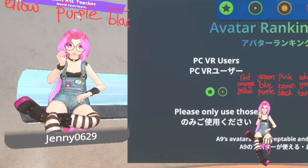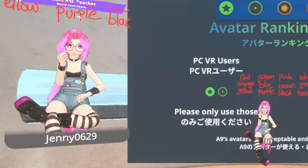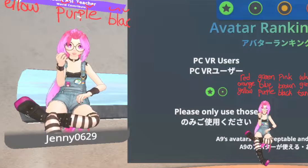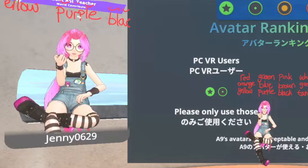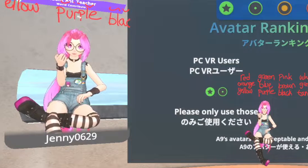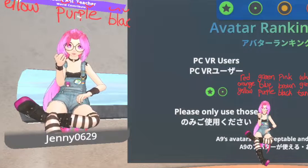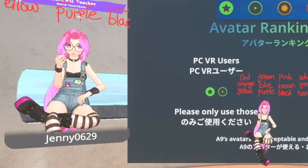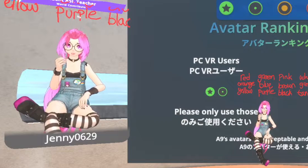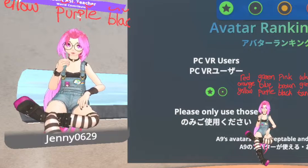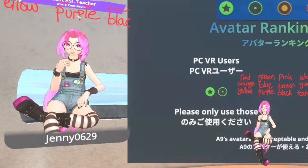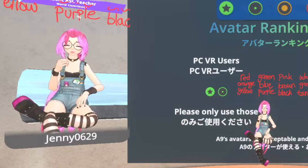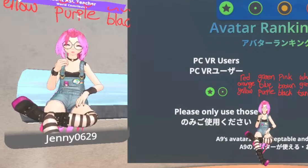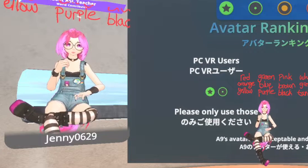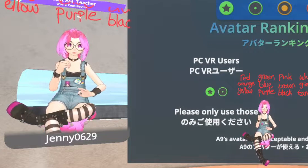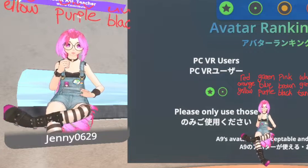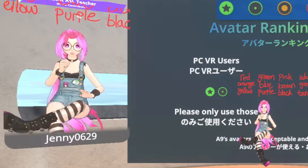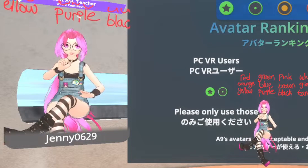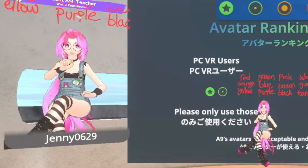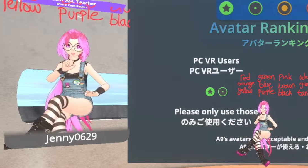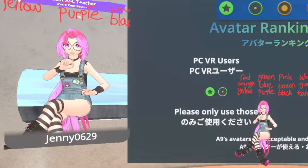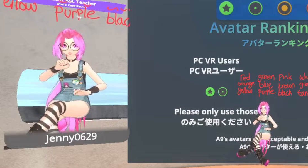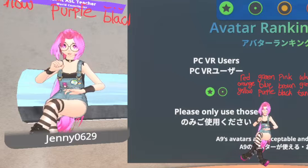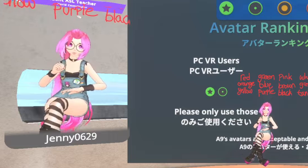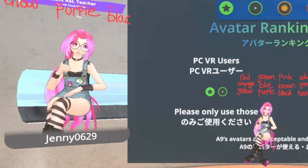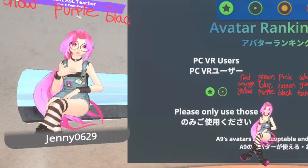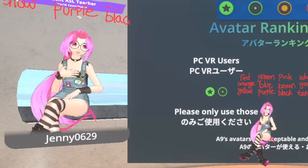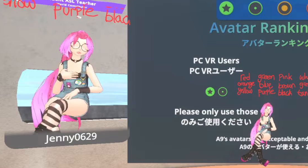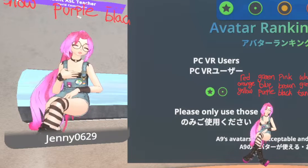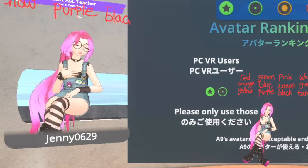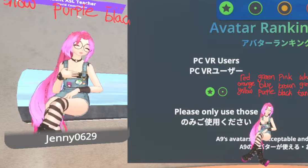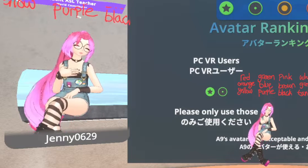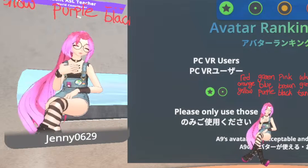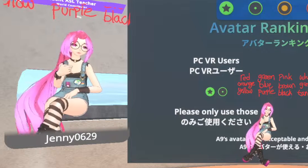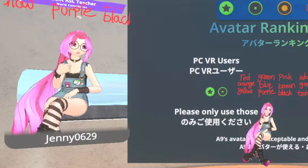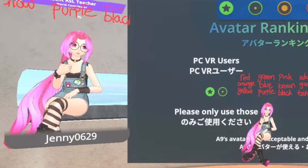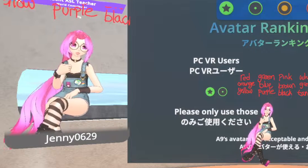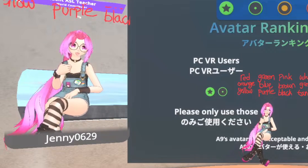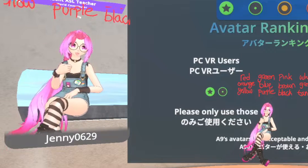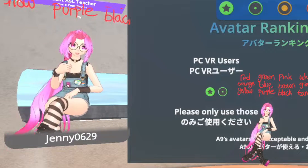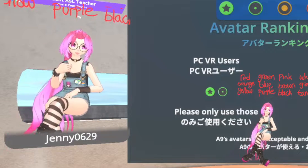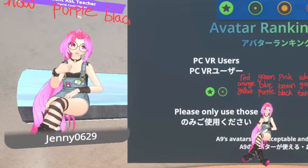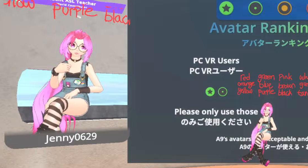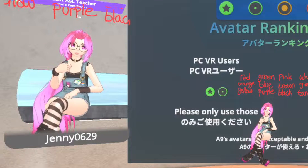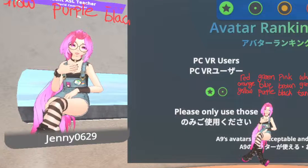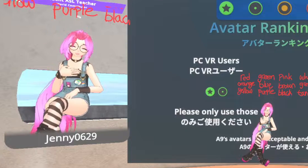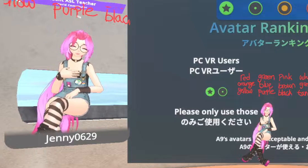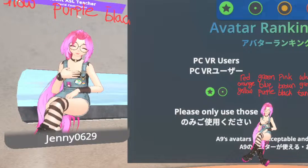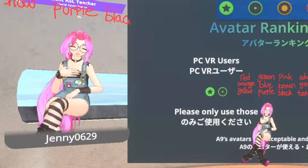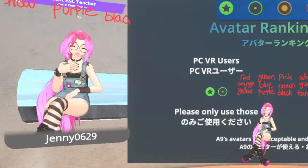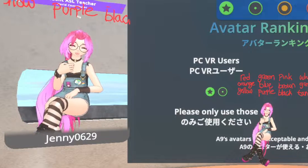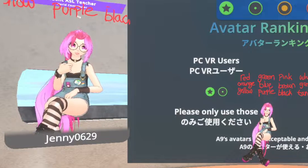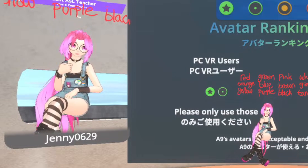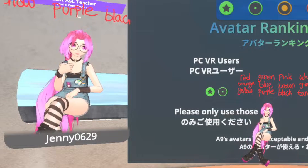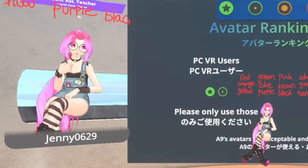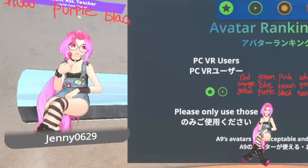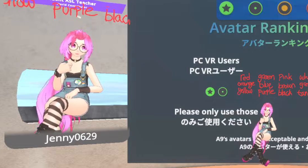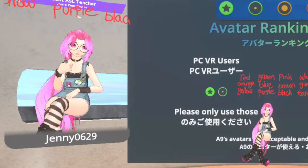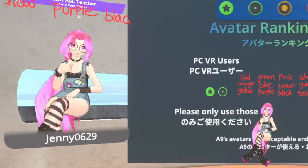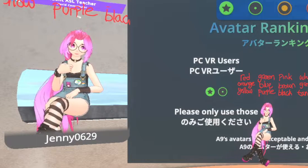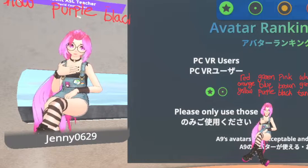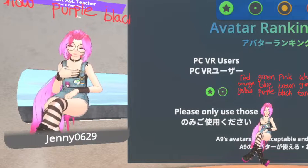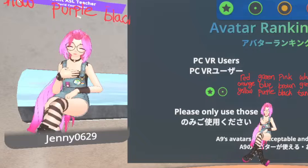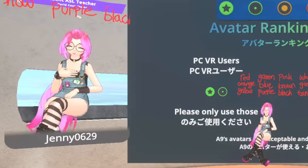it's just kind of like, Mama, yeah. But you could just do a fist in VR. You're going to pull out like this. White.